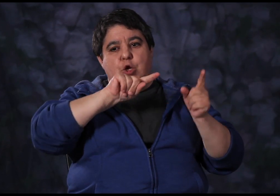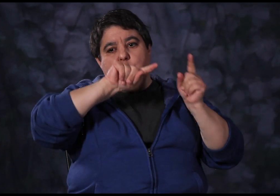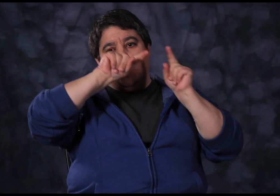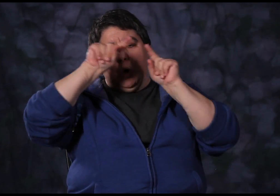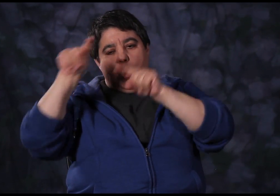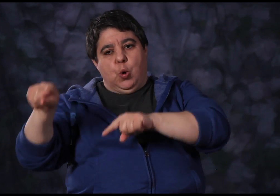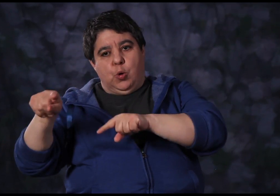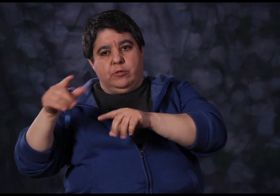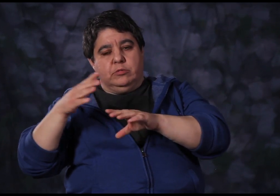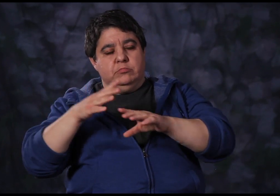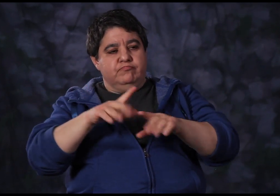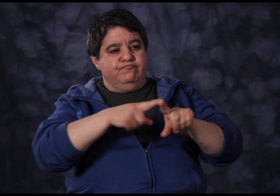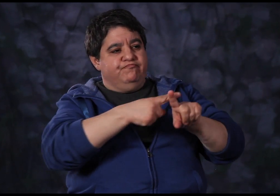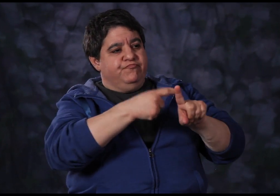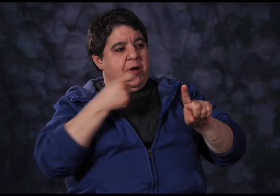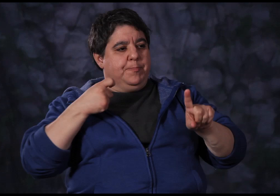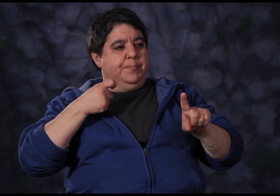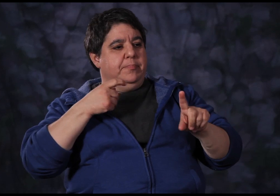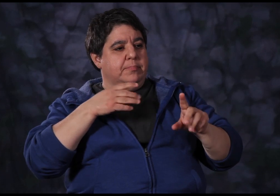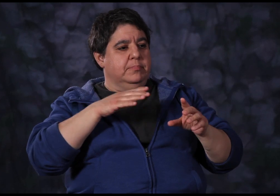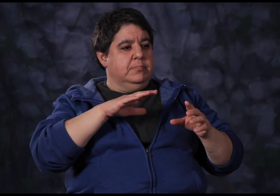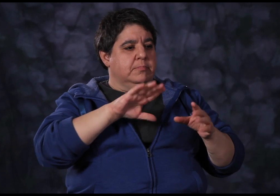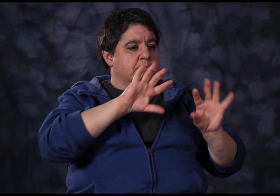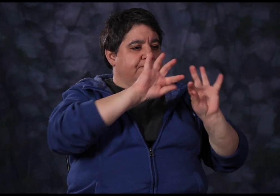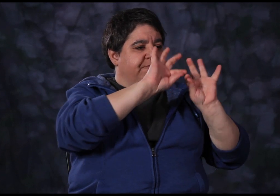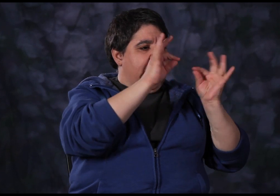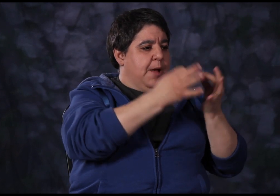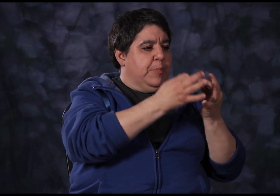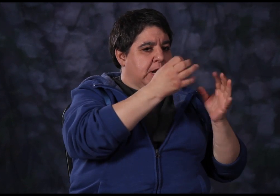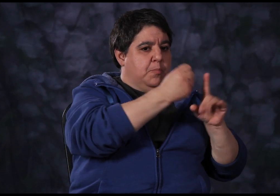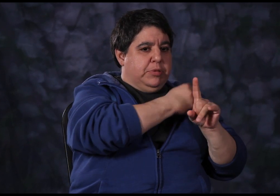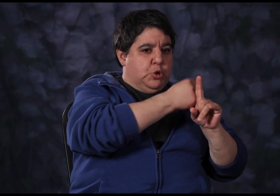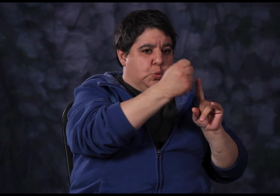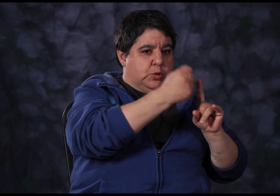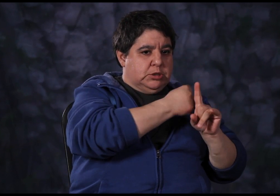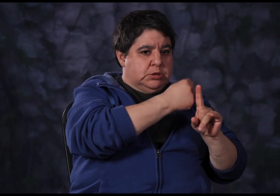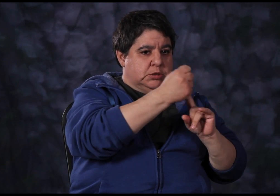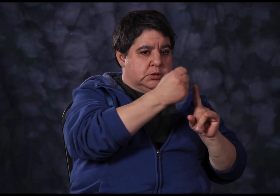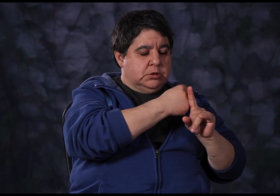stay in an abusive situation, which was in fact my home life.